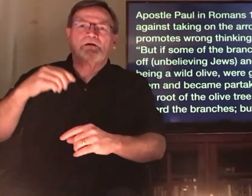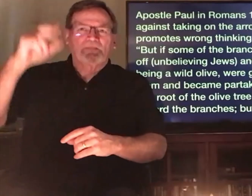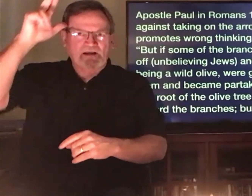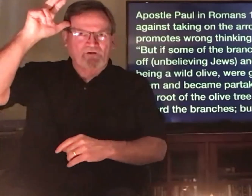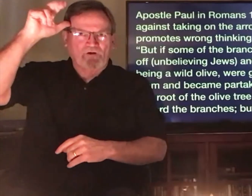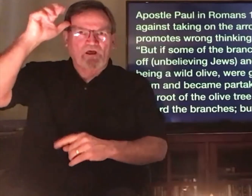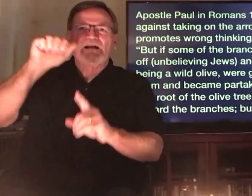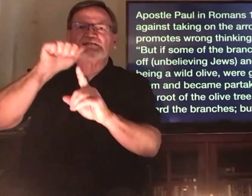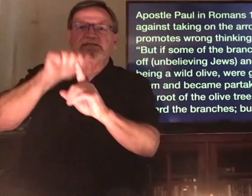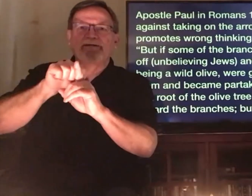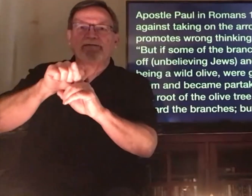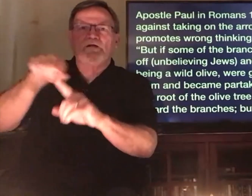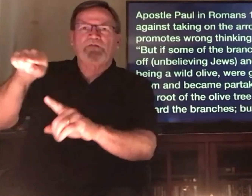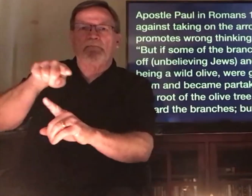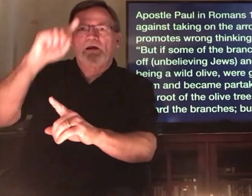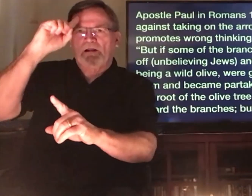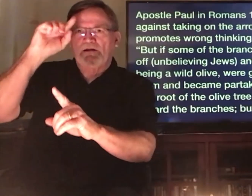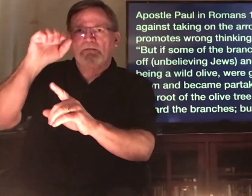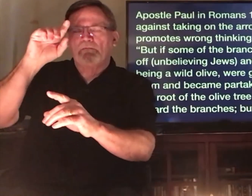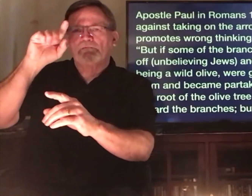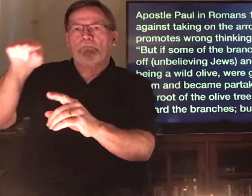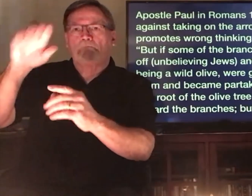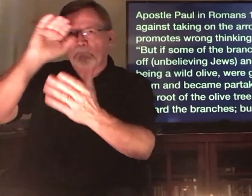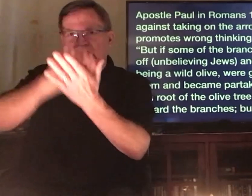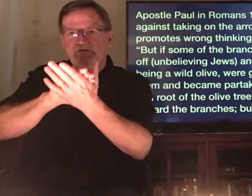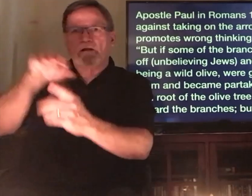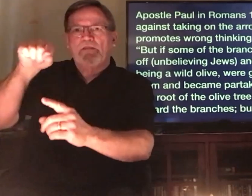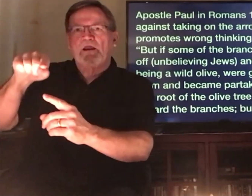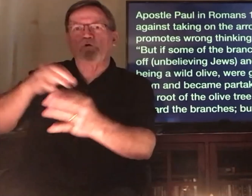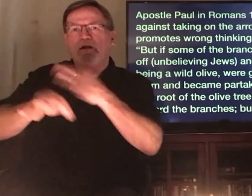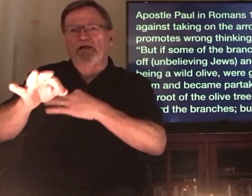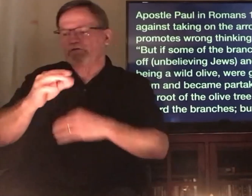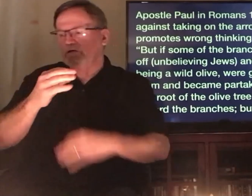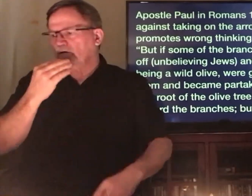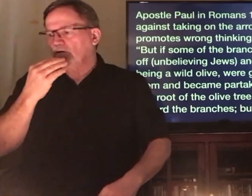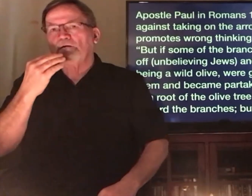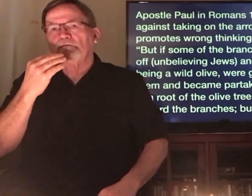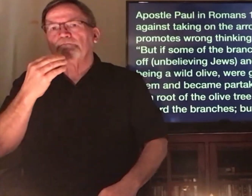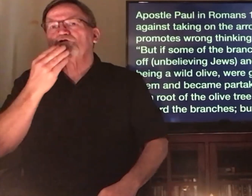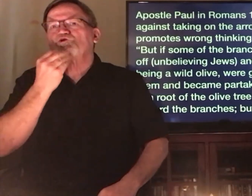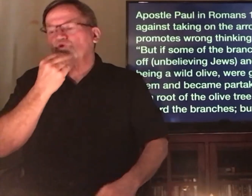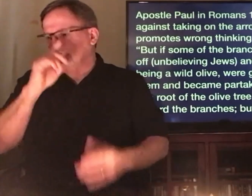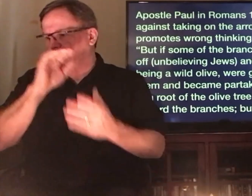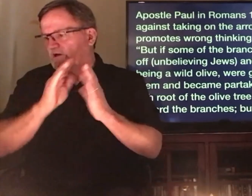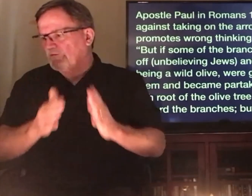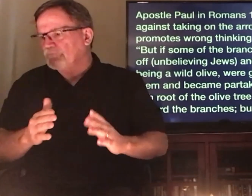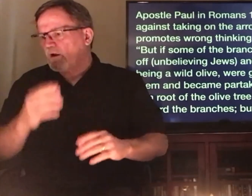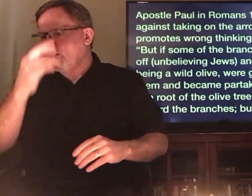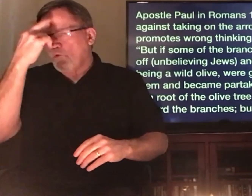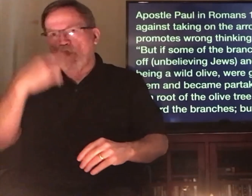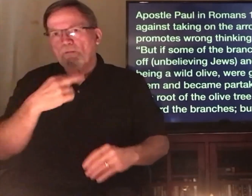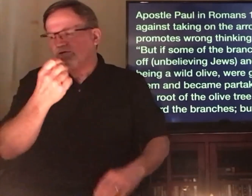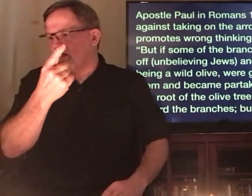Israel. And that they believe that Yahweh rejected and punishing the Jewish